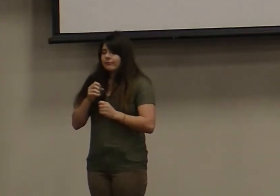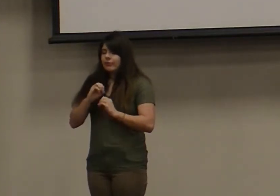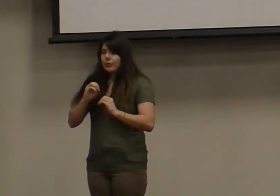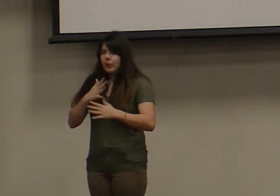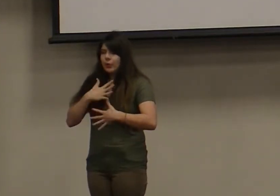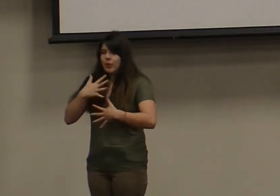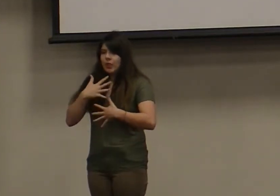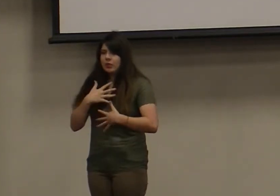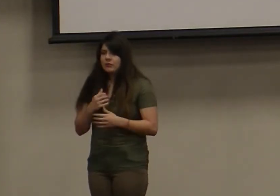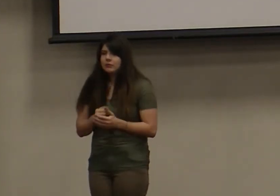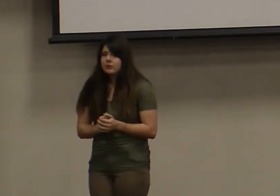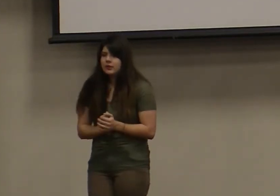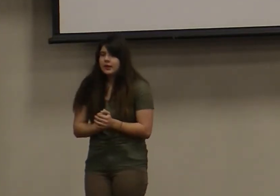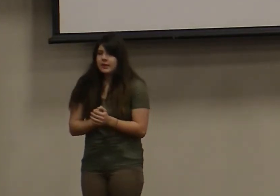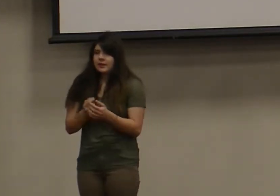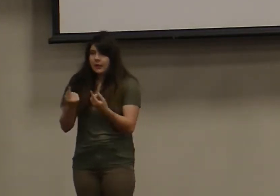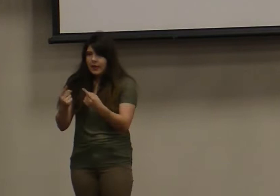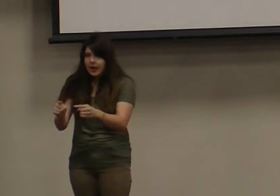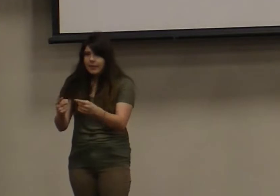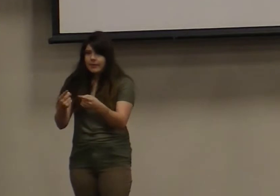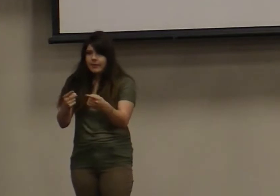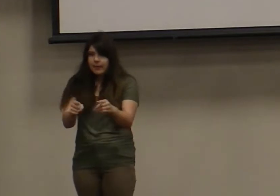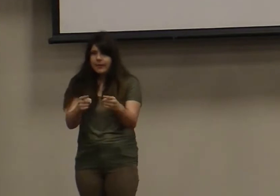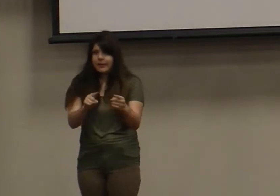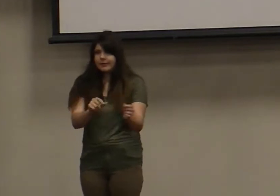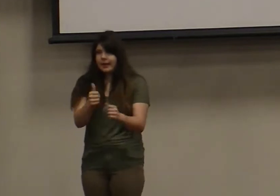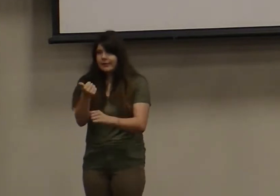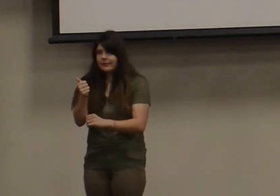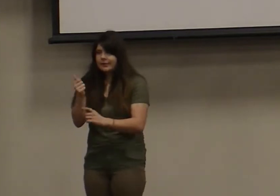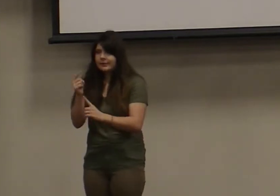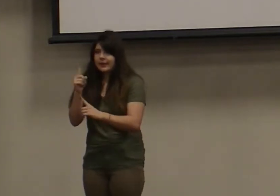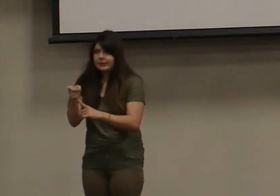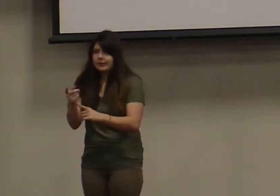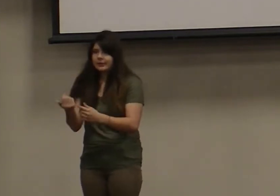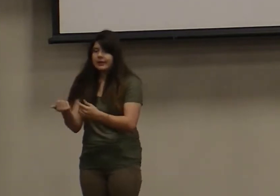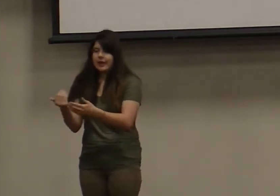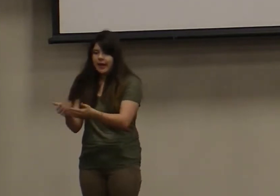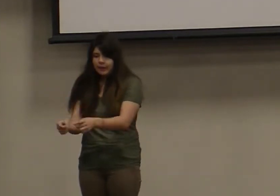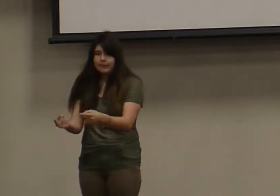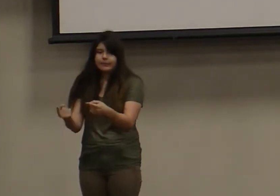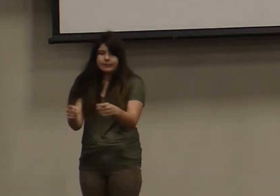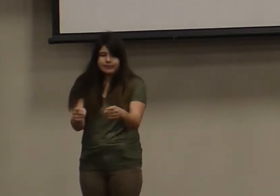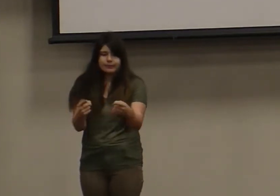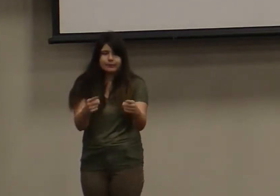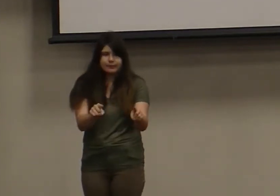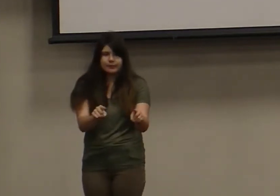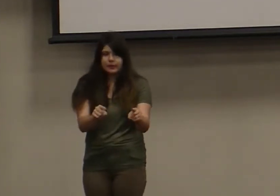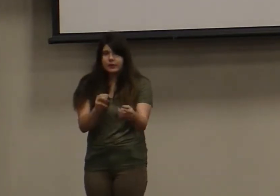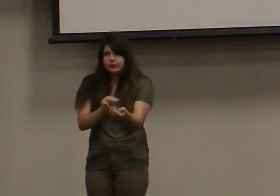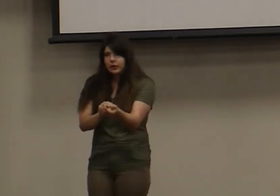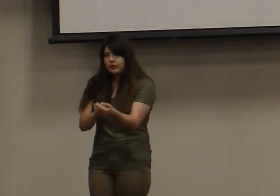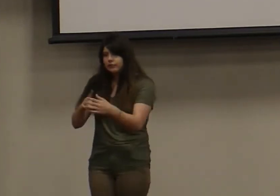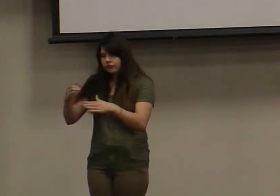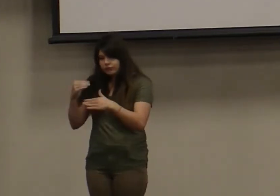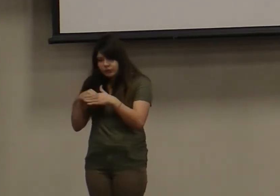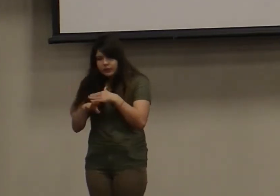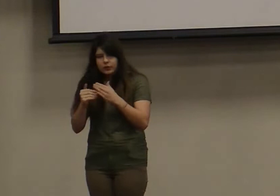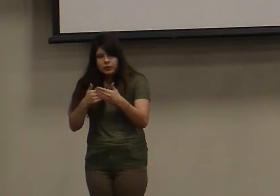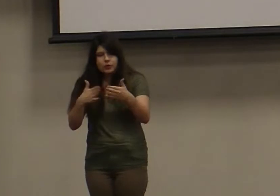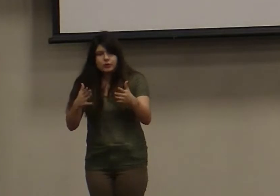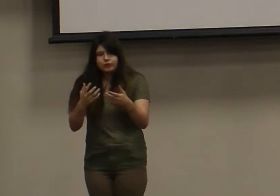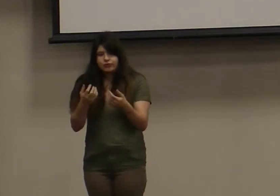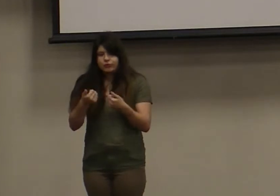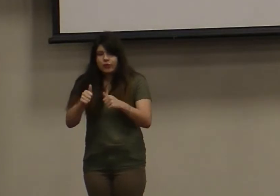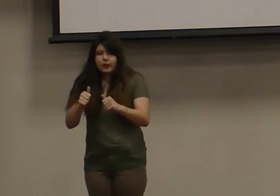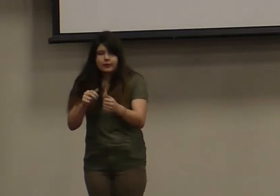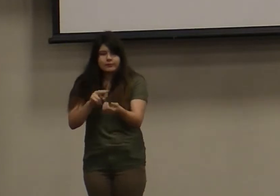was broken every 10 to 15 minutes with the doctor re-entering into that room, starting with trying to find a pulse on